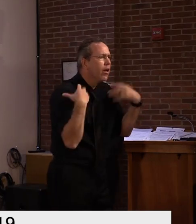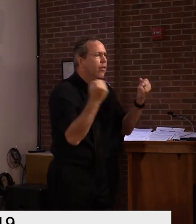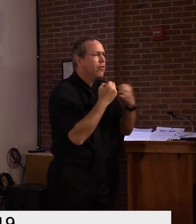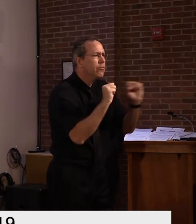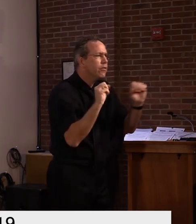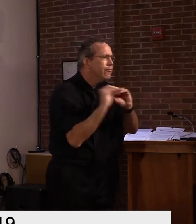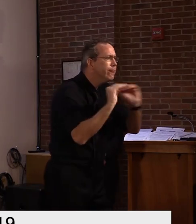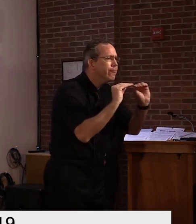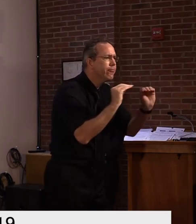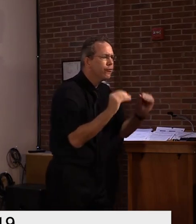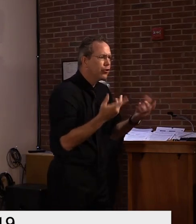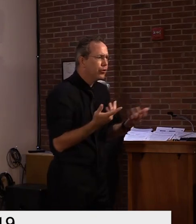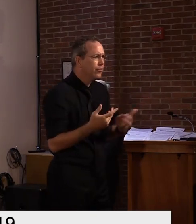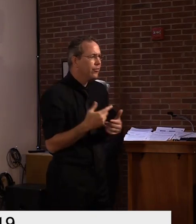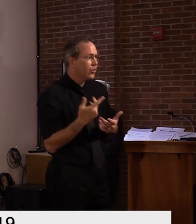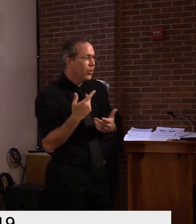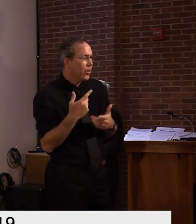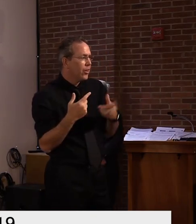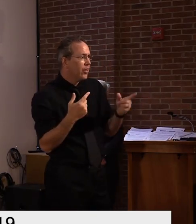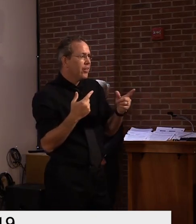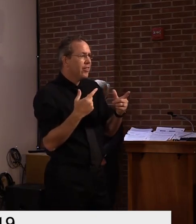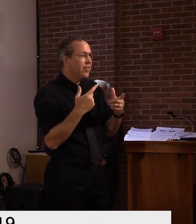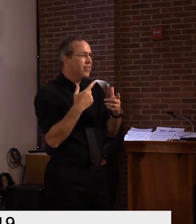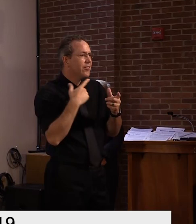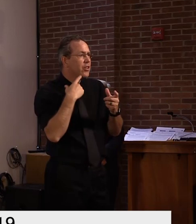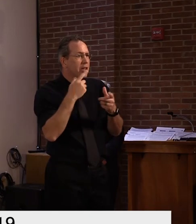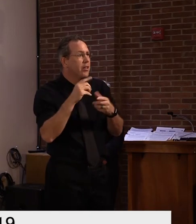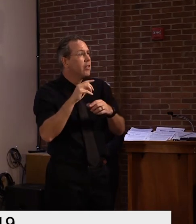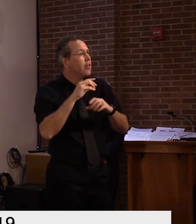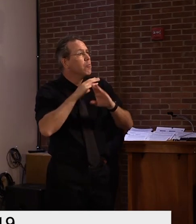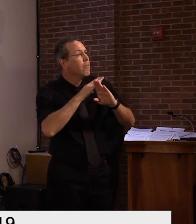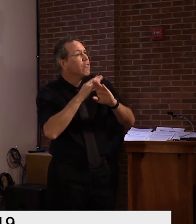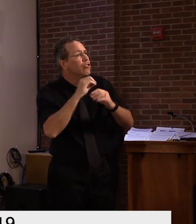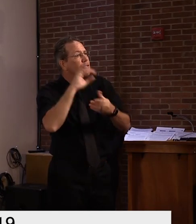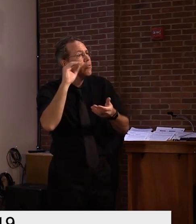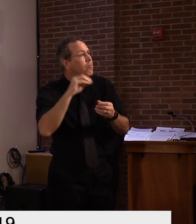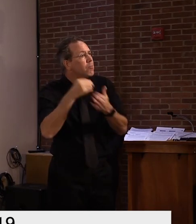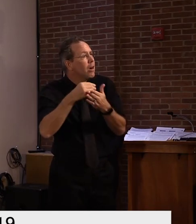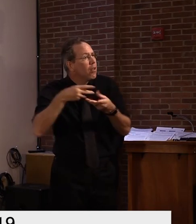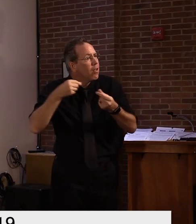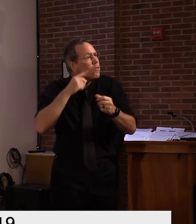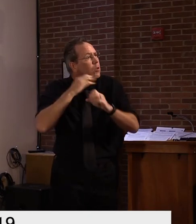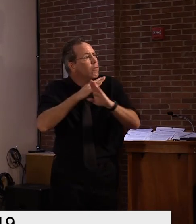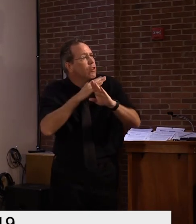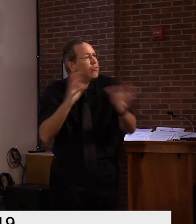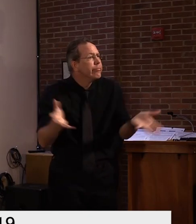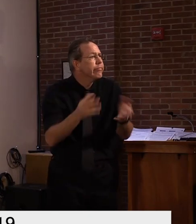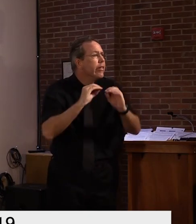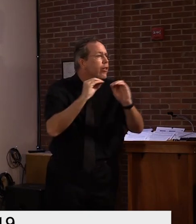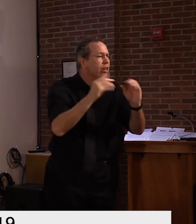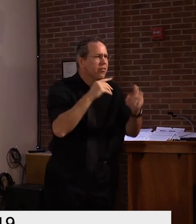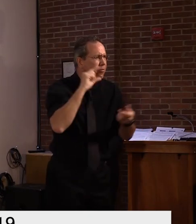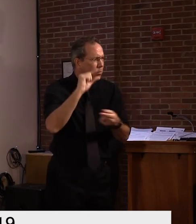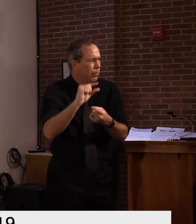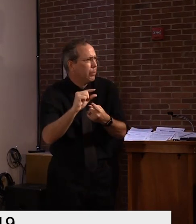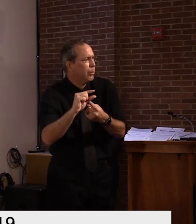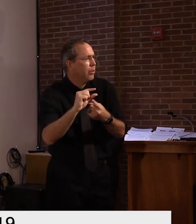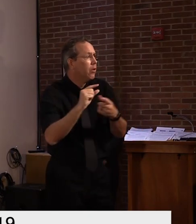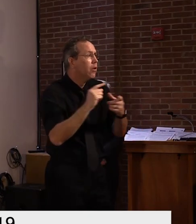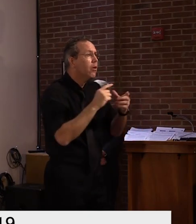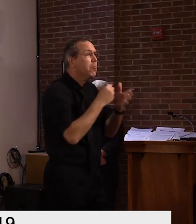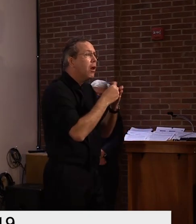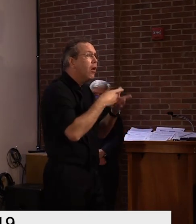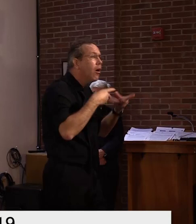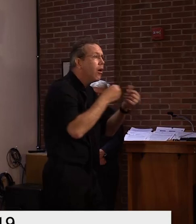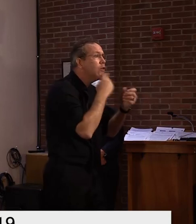number of years, this should not be a surprise. This was something that was expected at some point in time. I